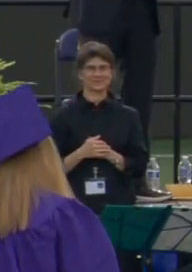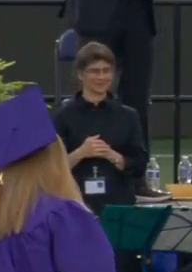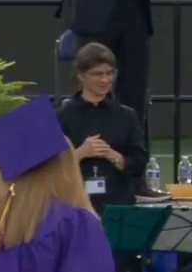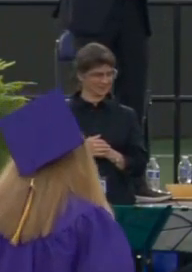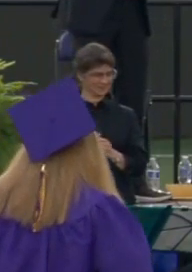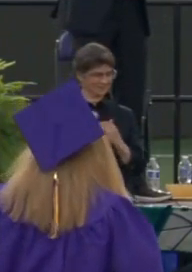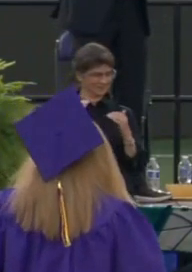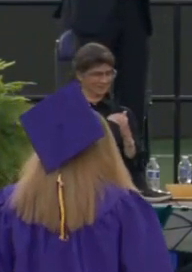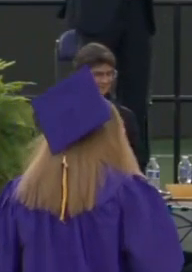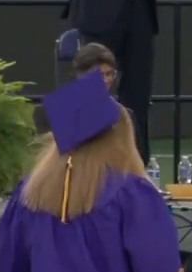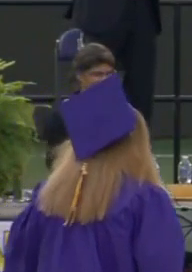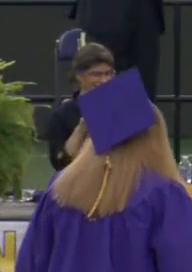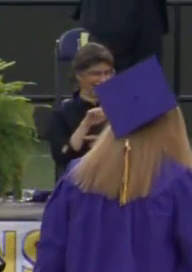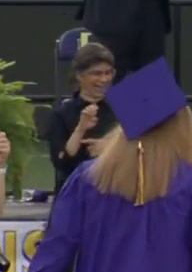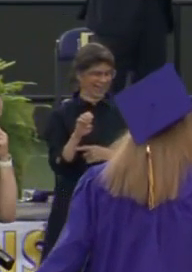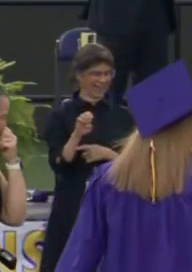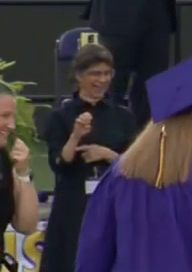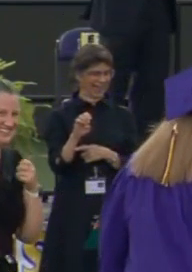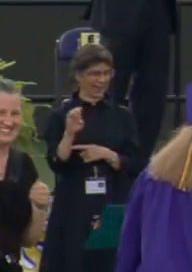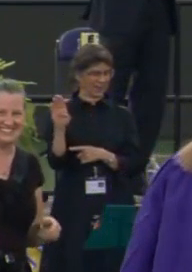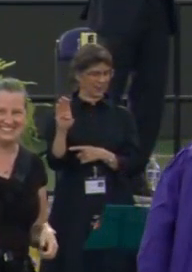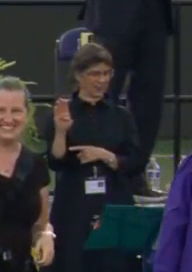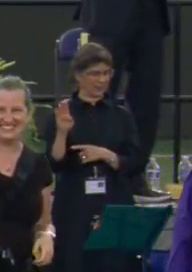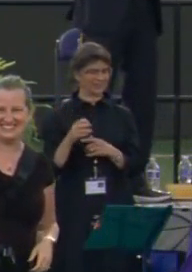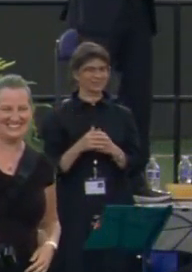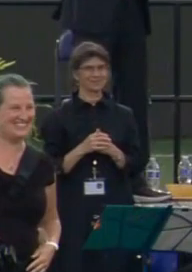Lee Andro Bird.